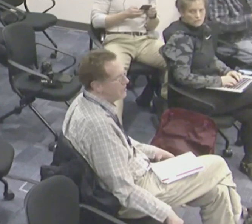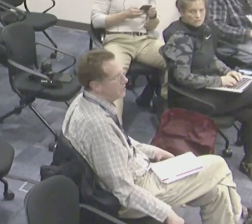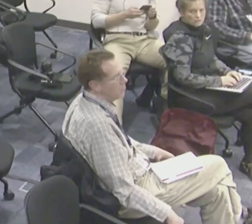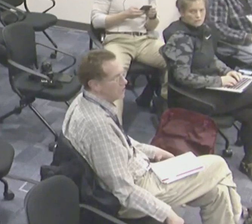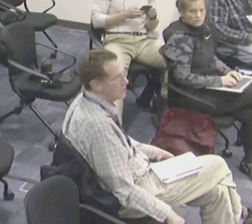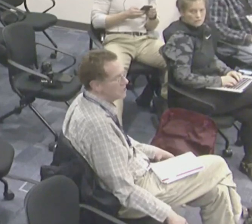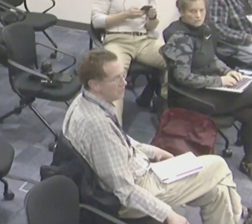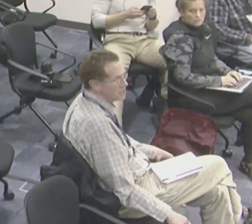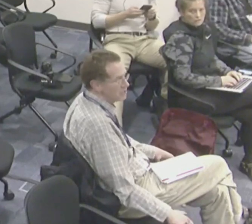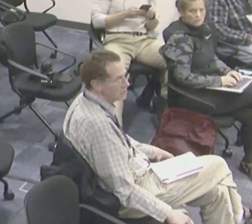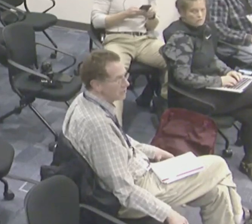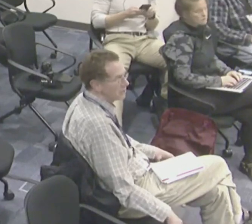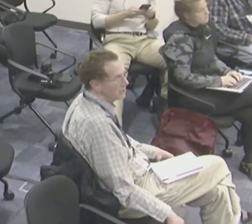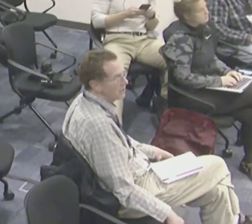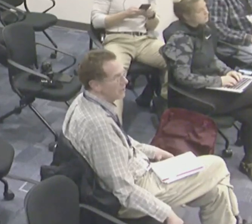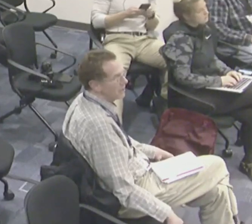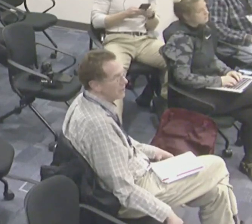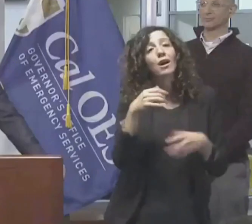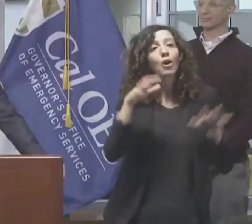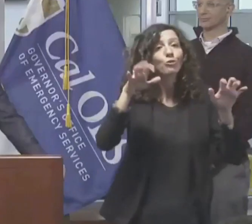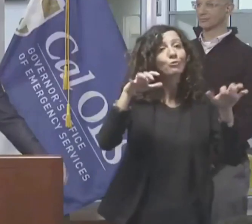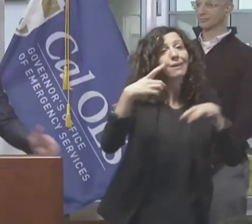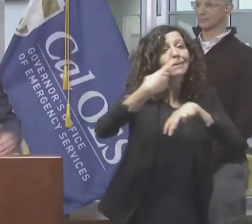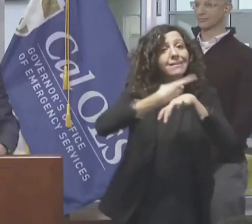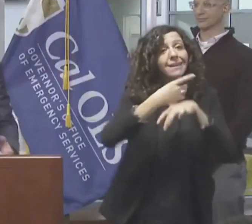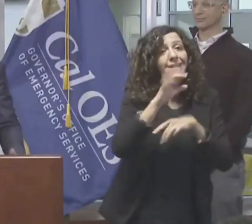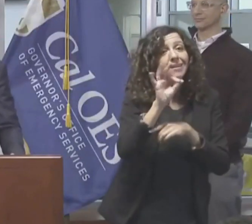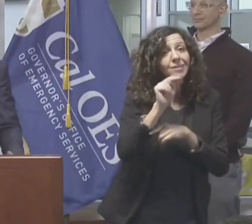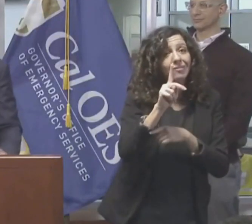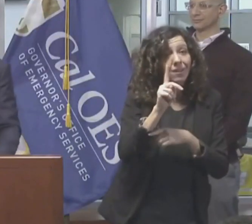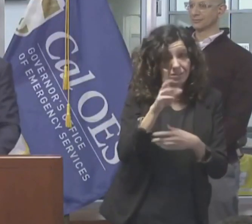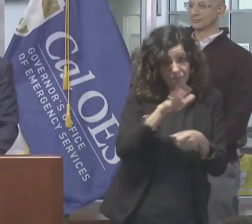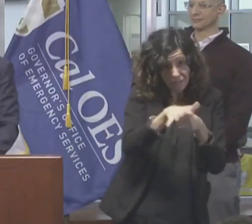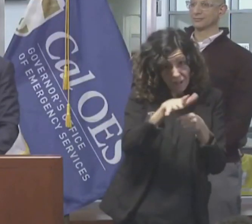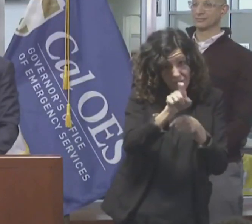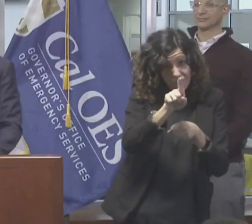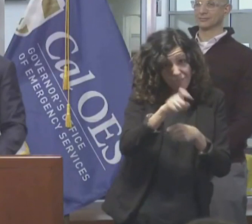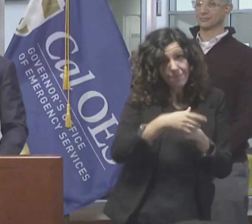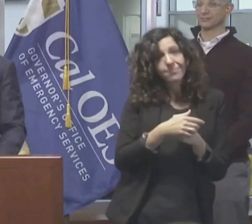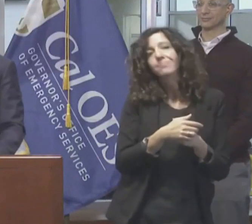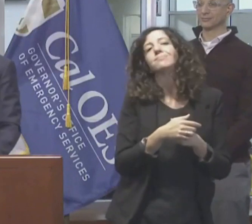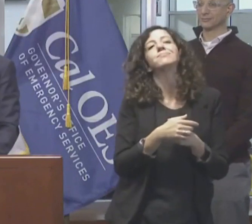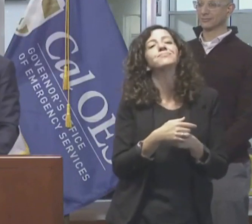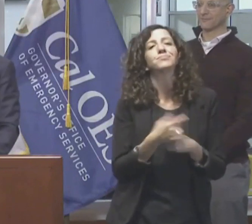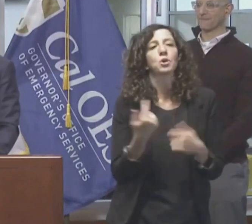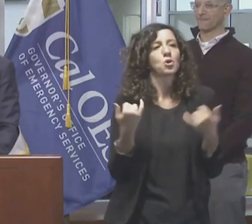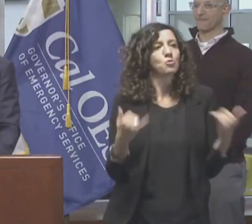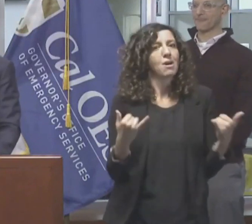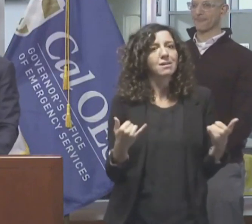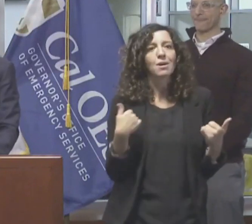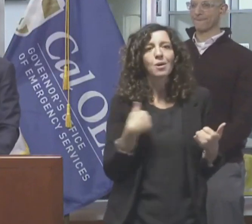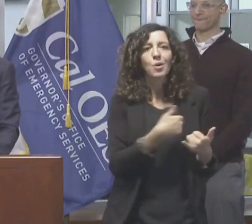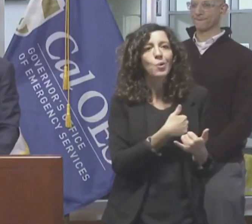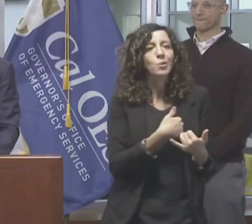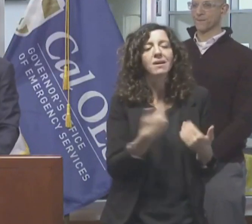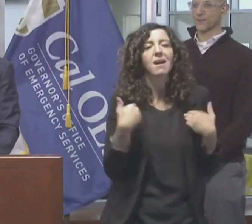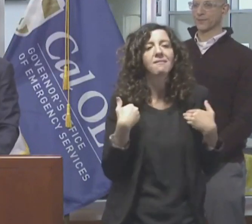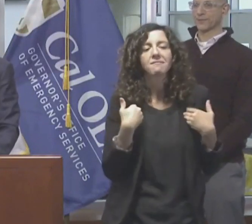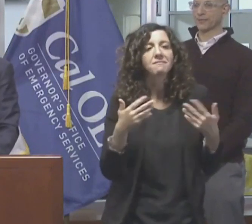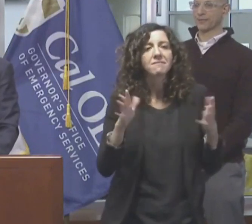in rainy day money is sufficient? Or? Well, we've never been in a better position to weather a recession, period, full stop.